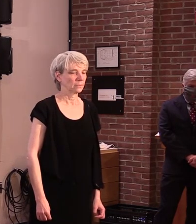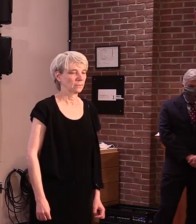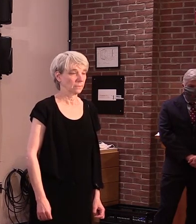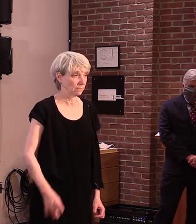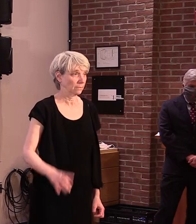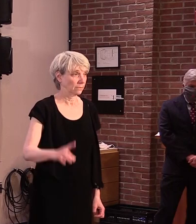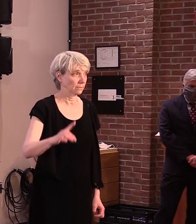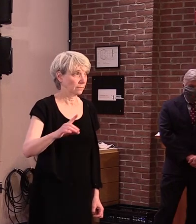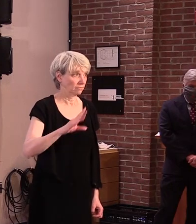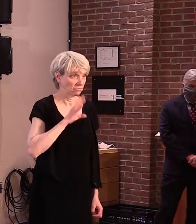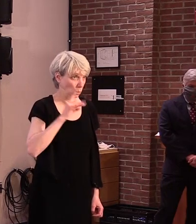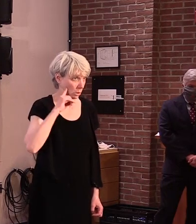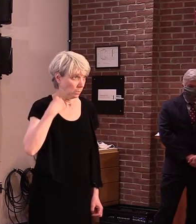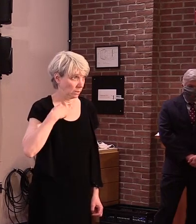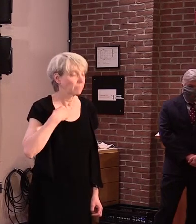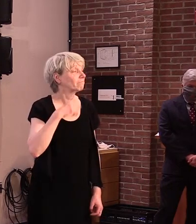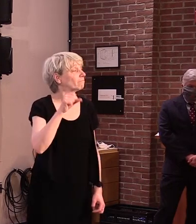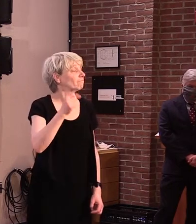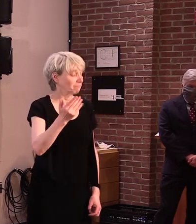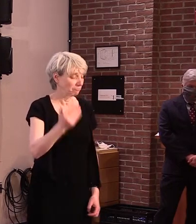Can you hear me? I can.